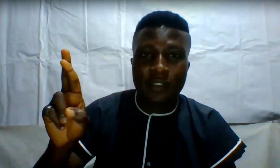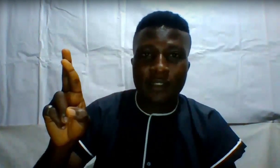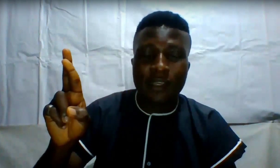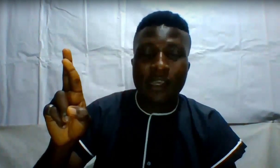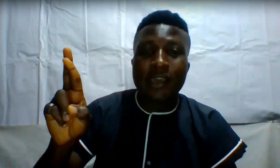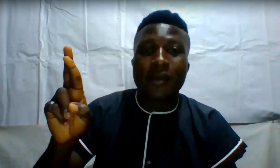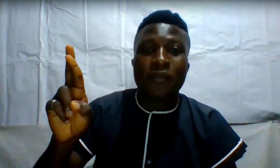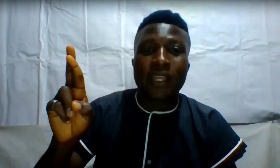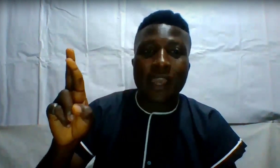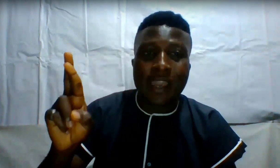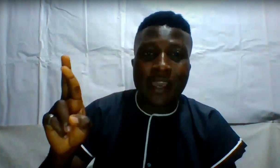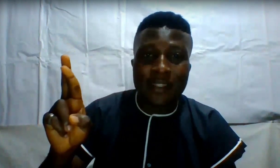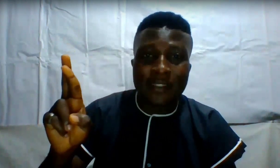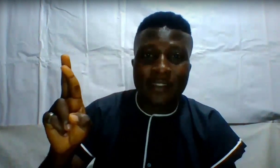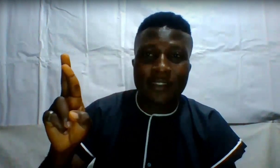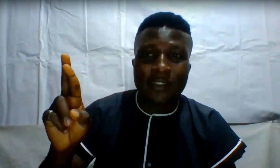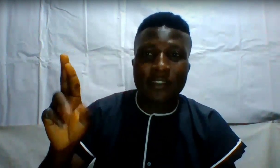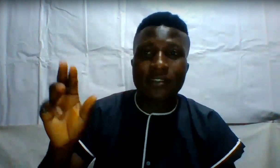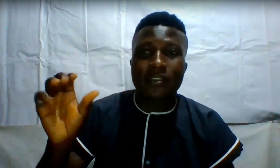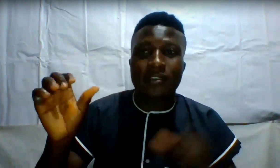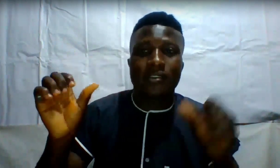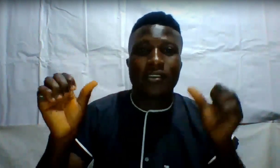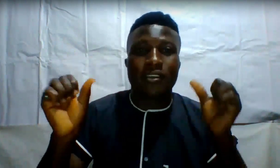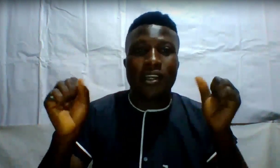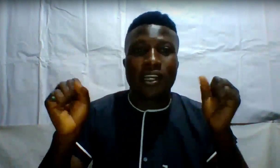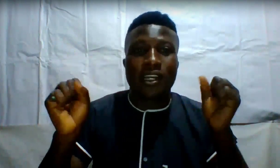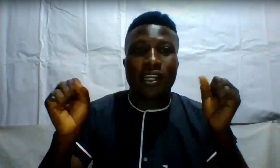S, as if you want to punch someone.